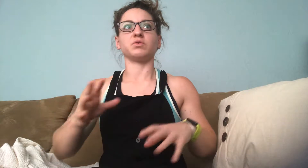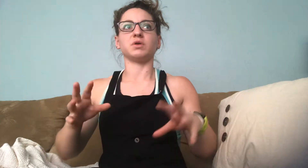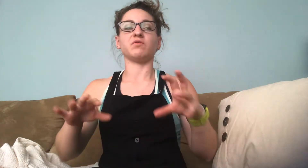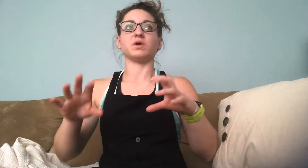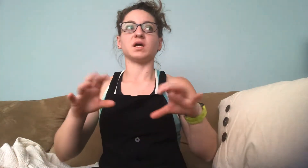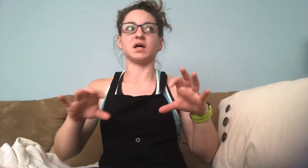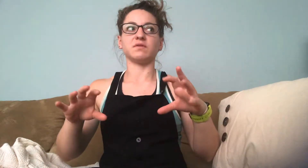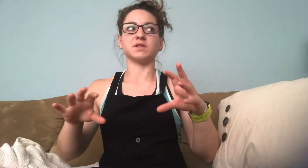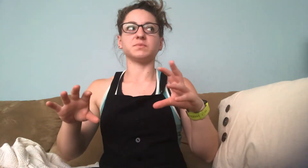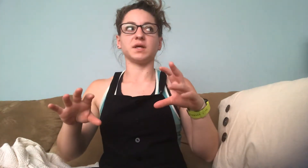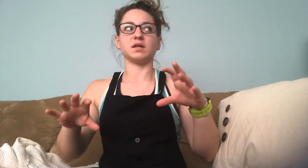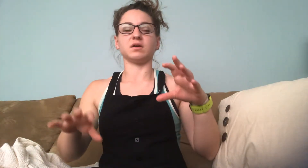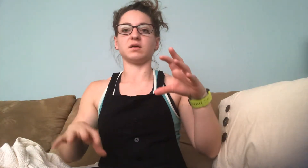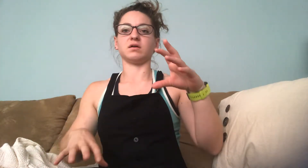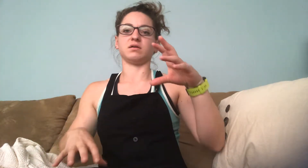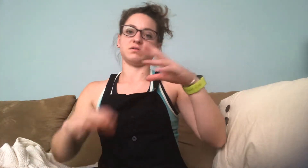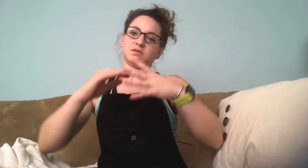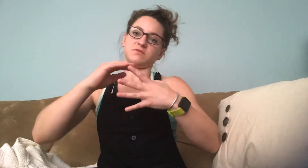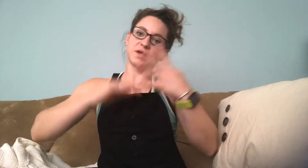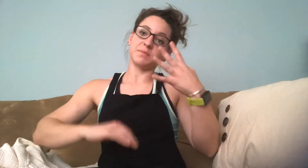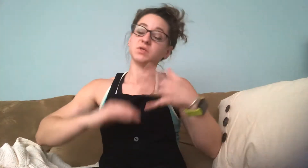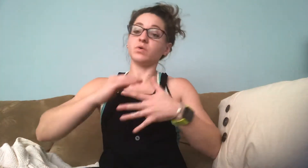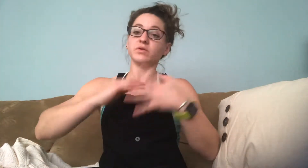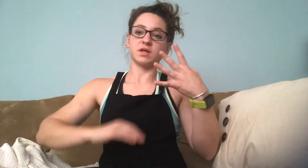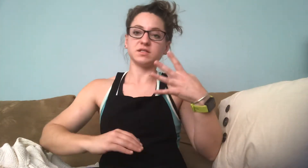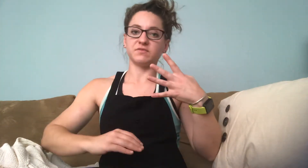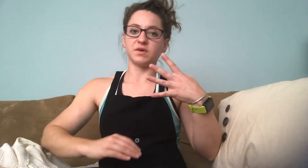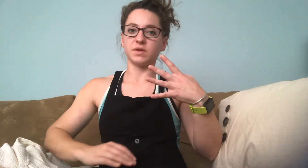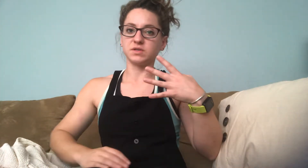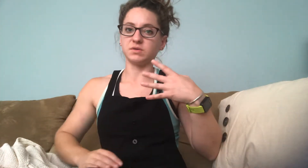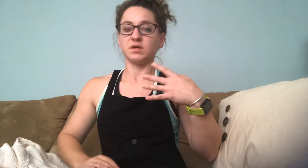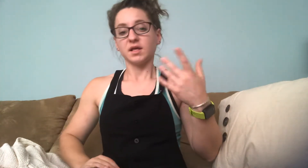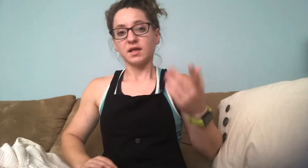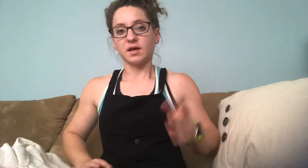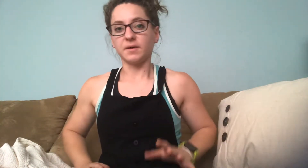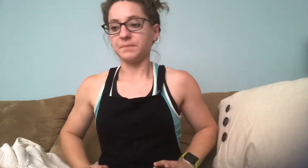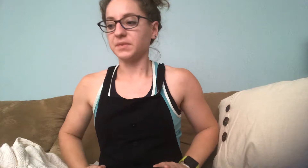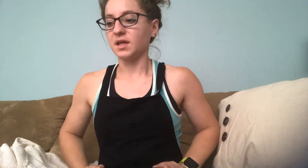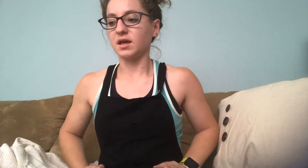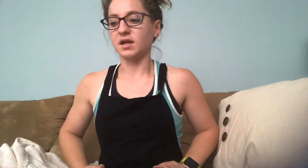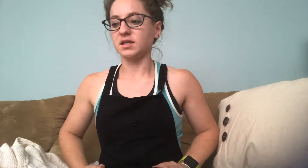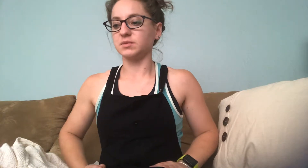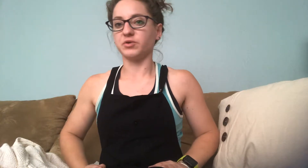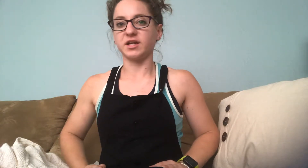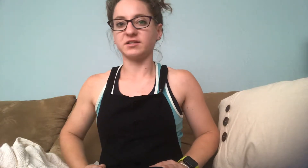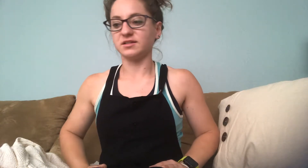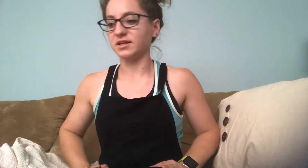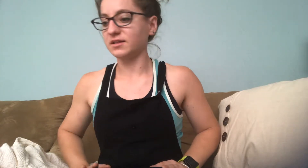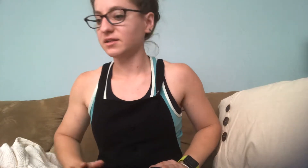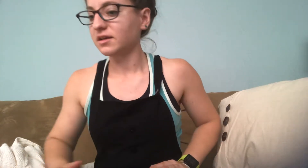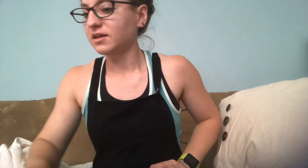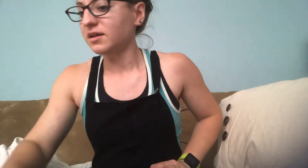go through and everyone can kind of explain their families or their kids if they want to. Can get some practice at that.